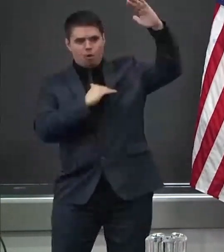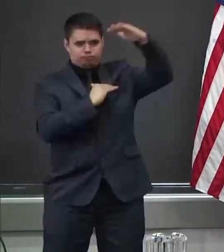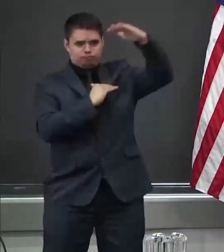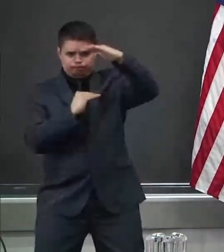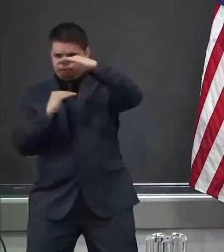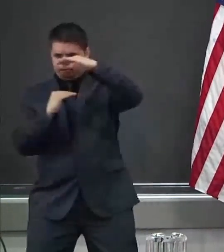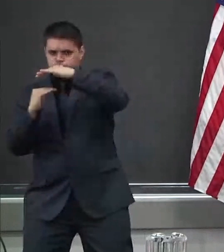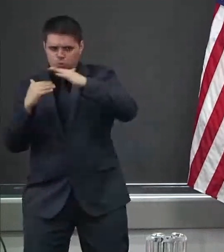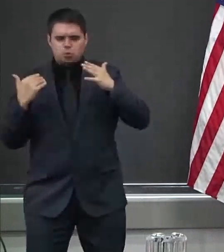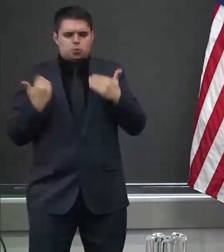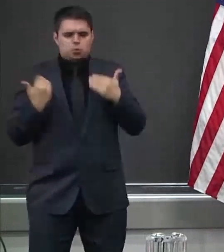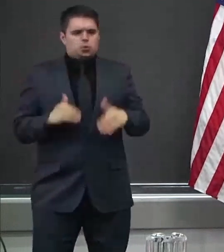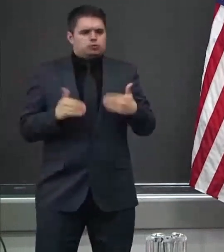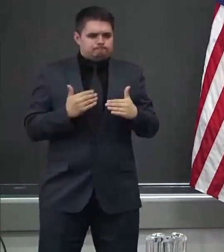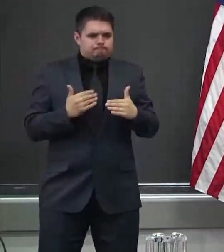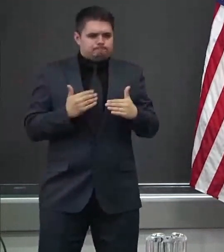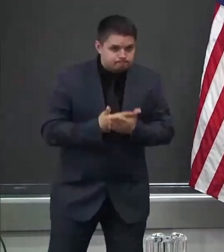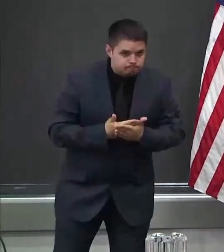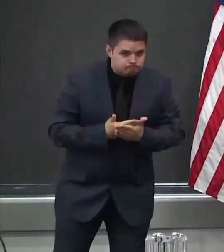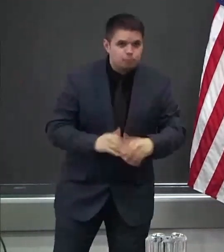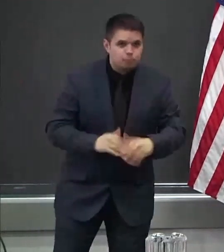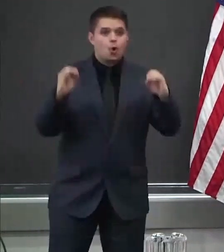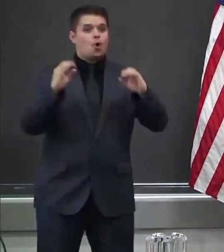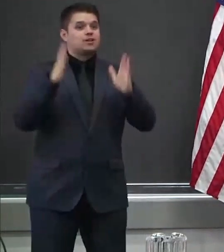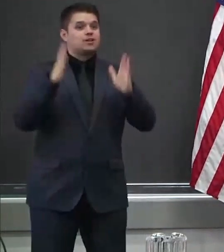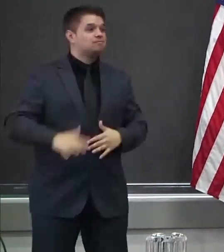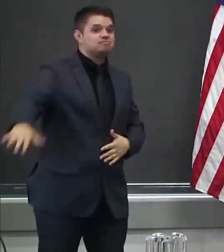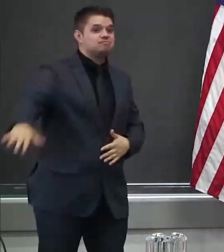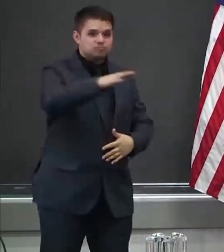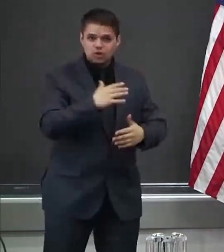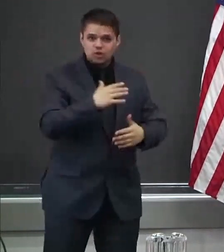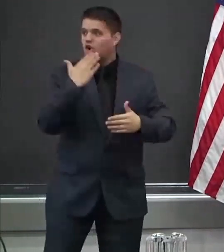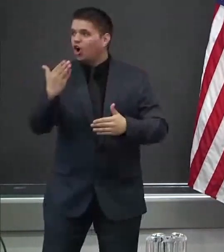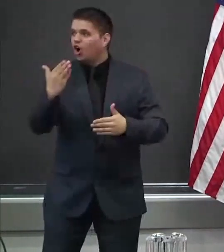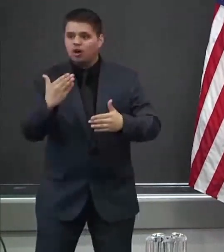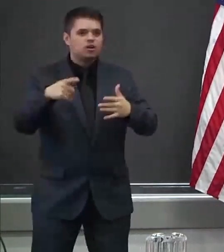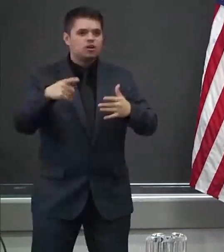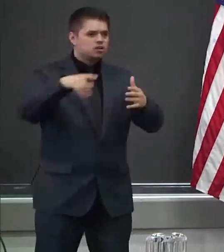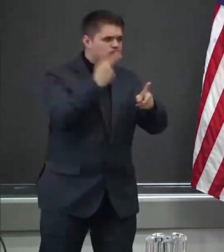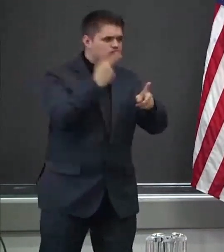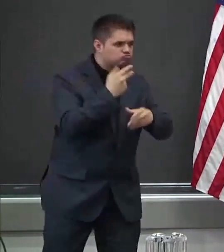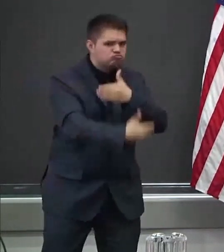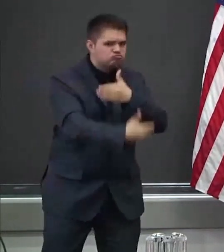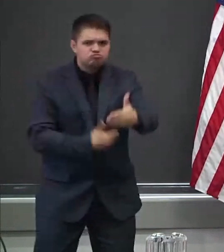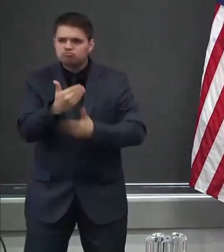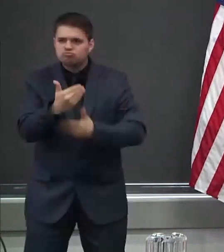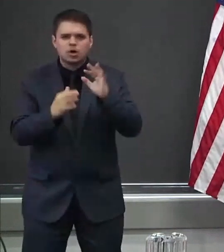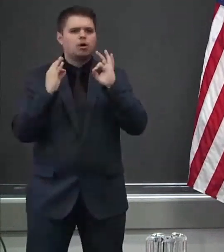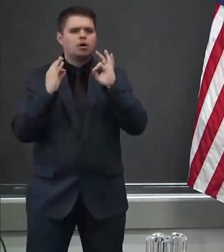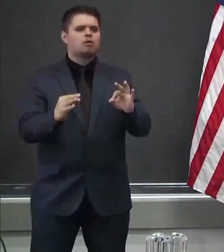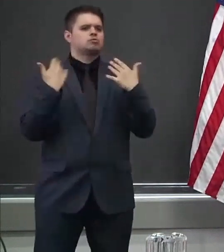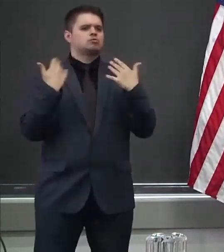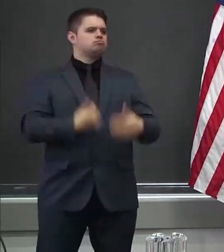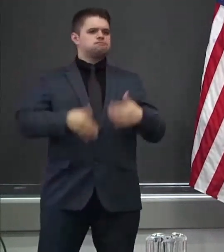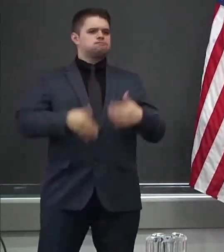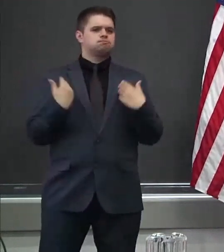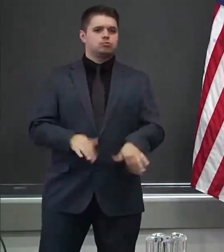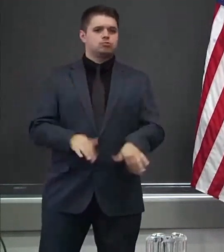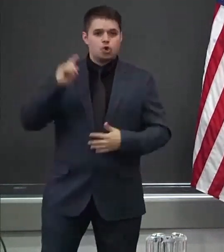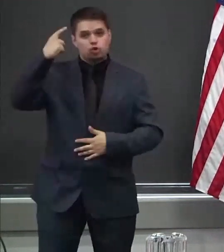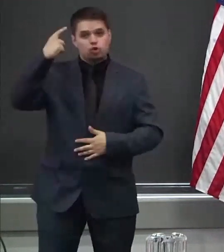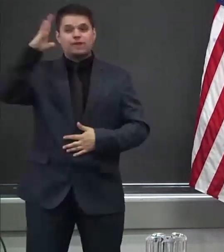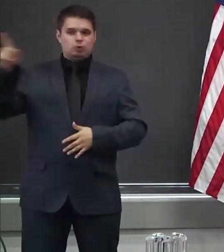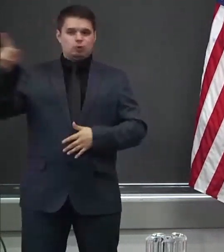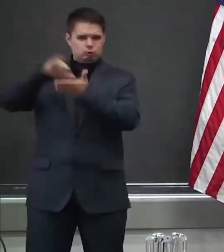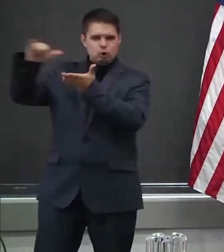because Oregonians look out for one another. As my colleague Governor Como said, Oregonians are